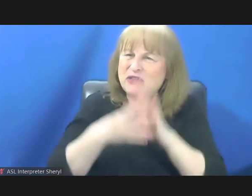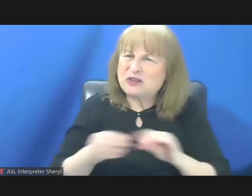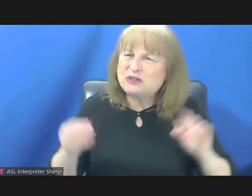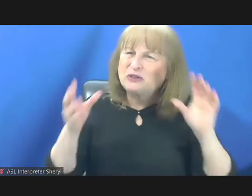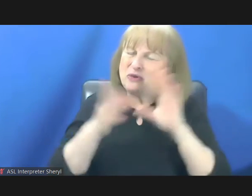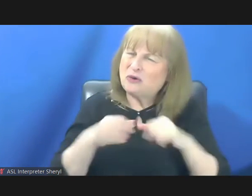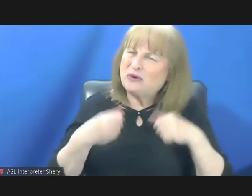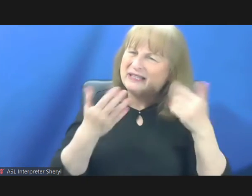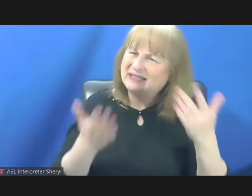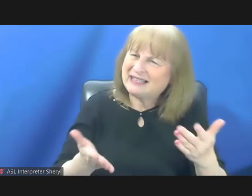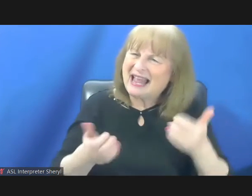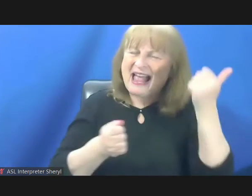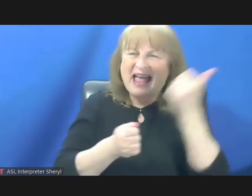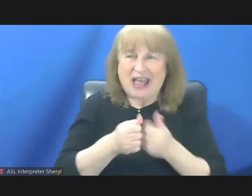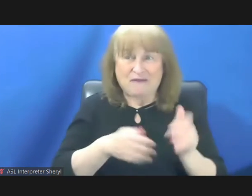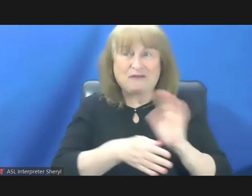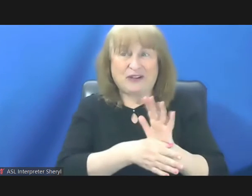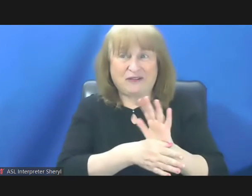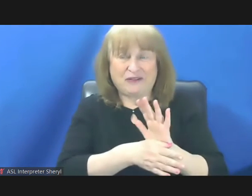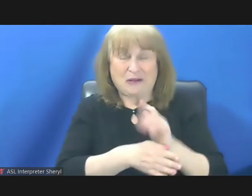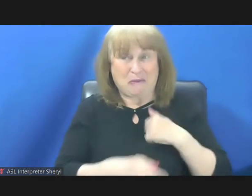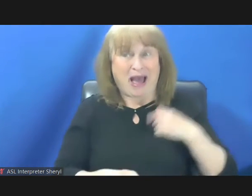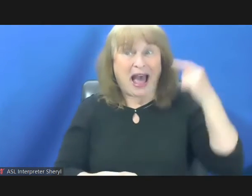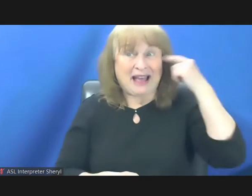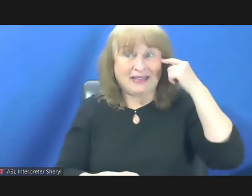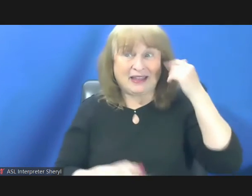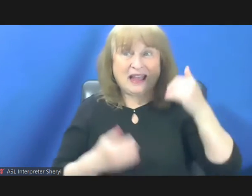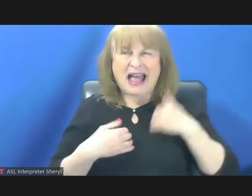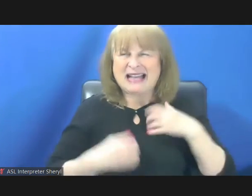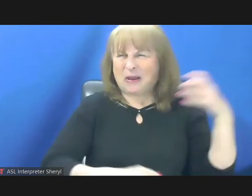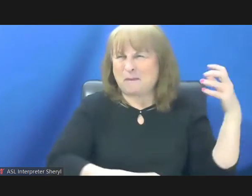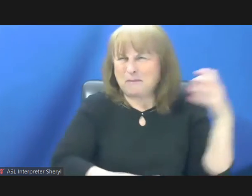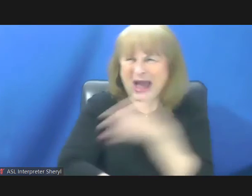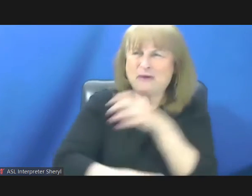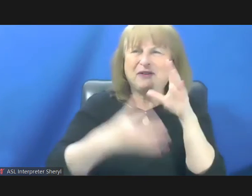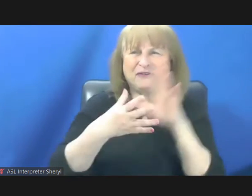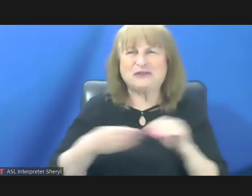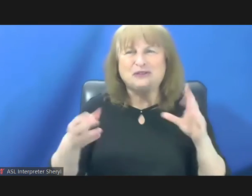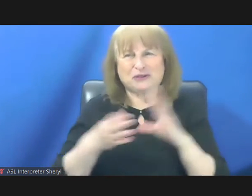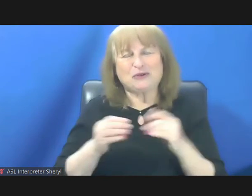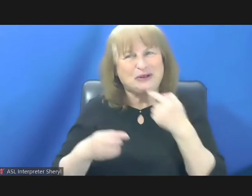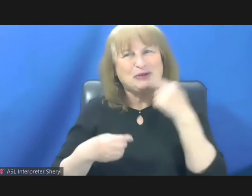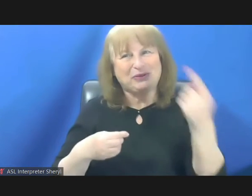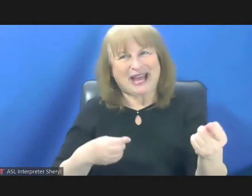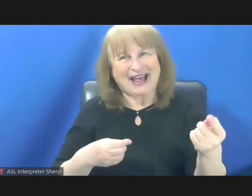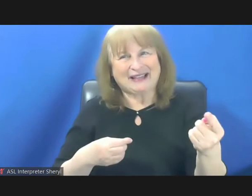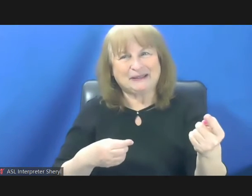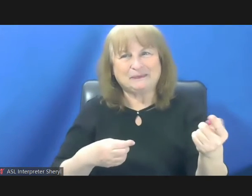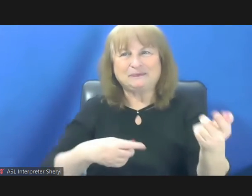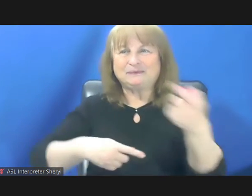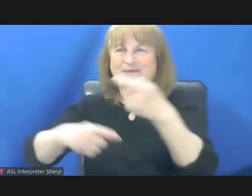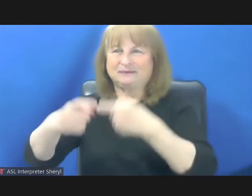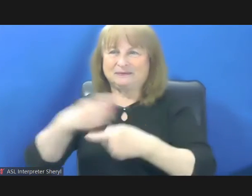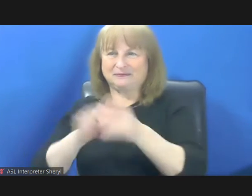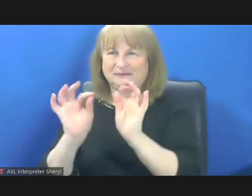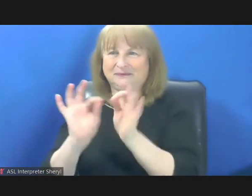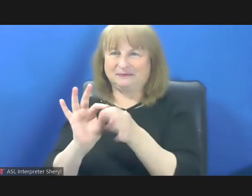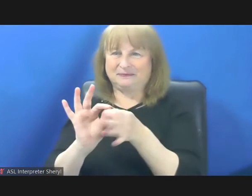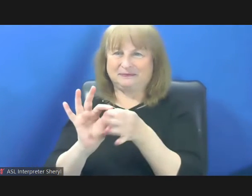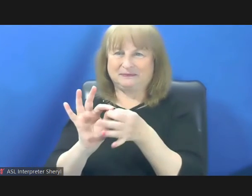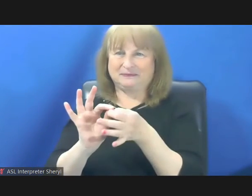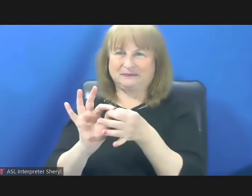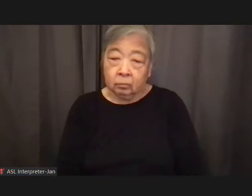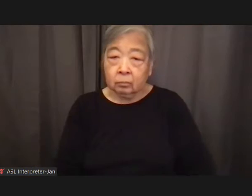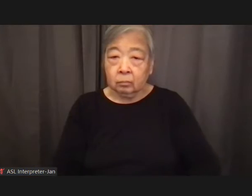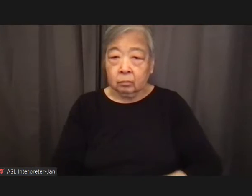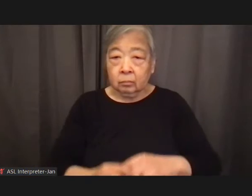tells. And every film, I think, has a powerful story that it can tell. So it's interesting because, in going